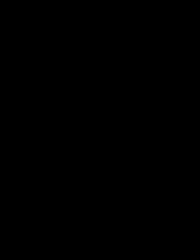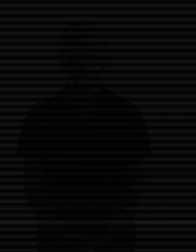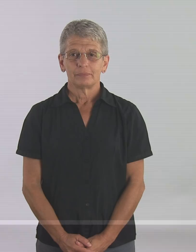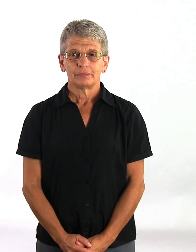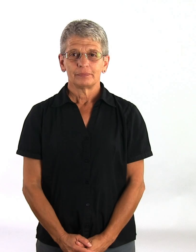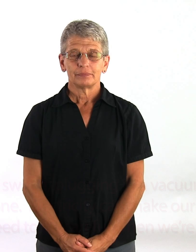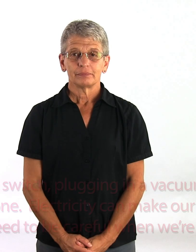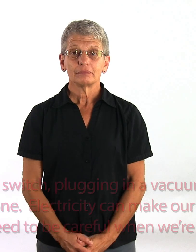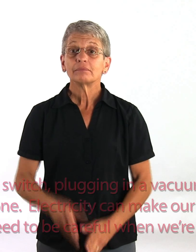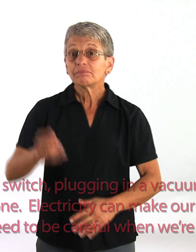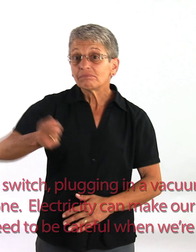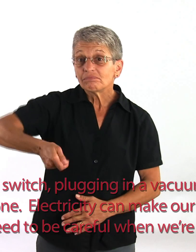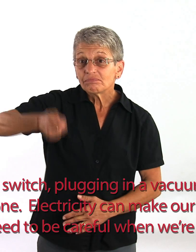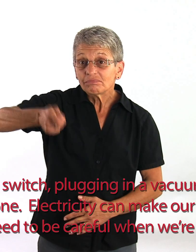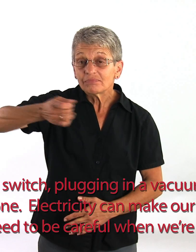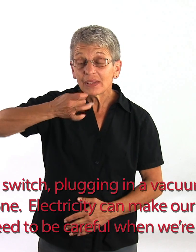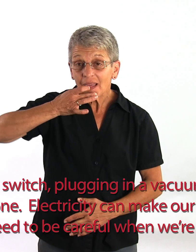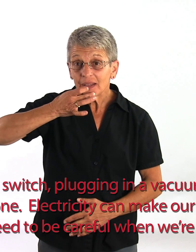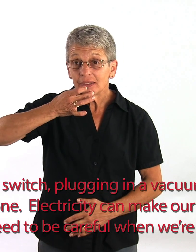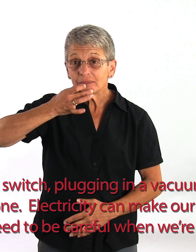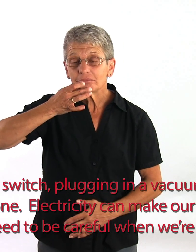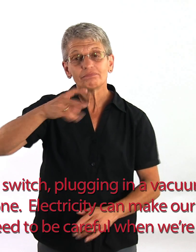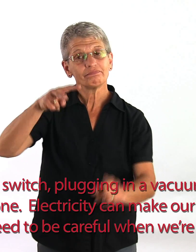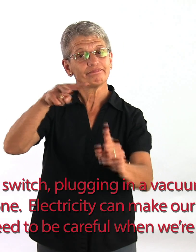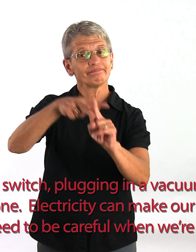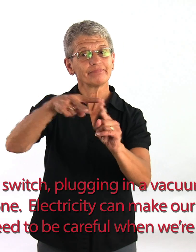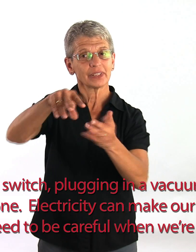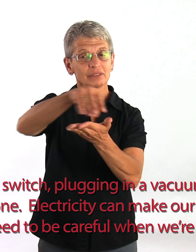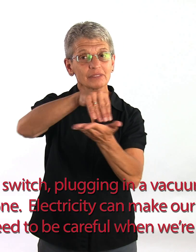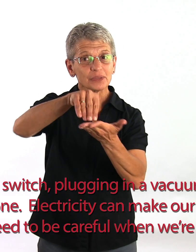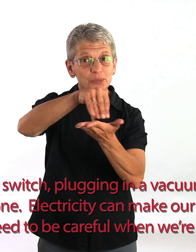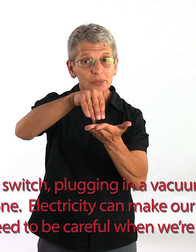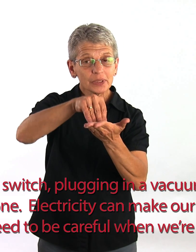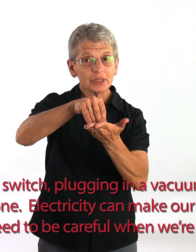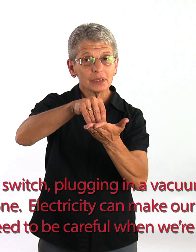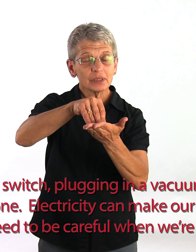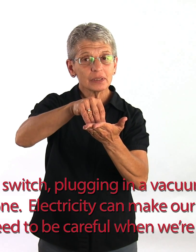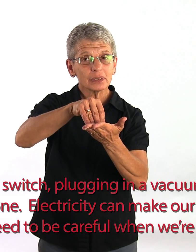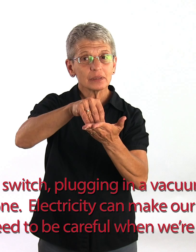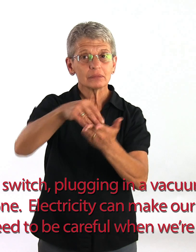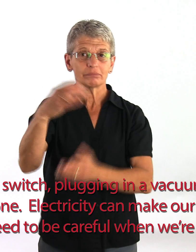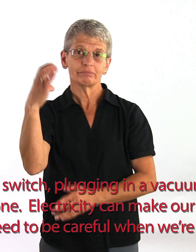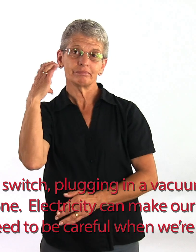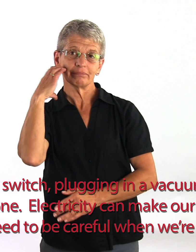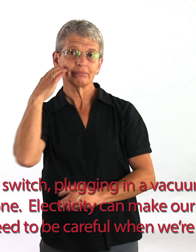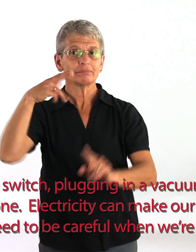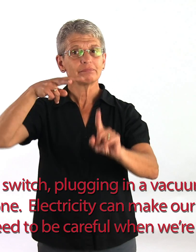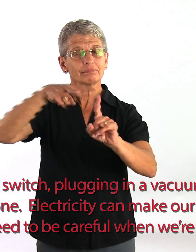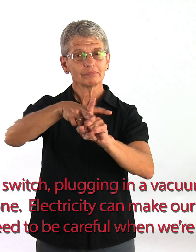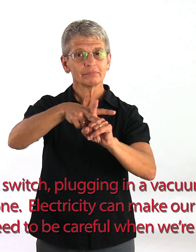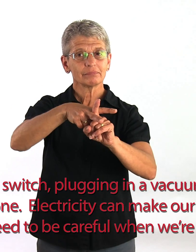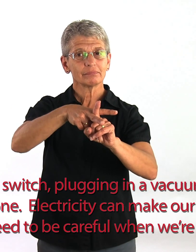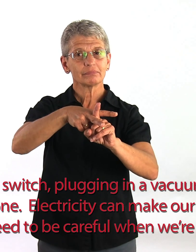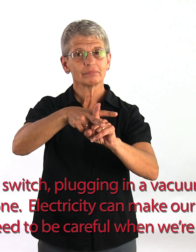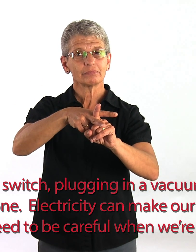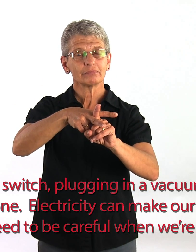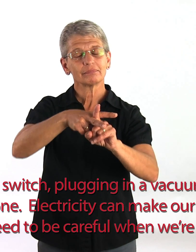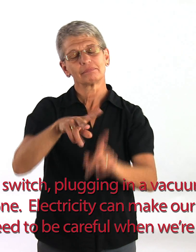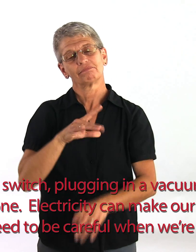Turning on a light switch, plugging in a vacuum cleaner, charging a cell phone. Electricity